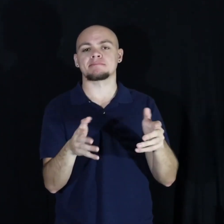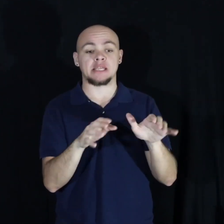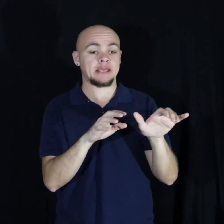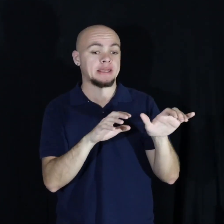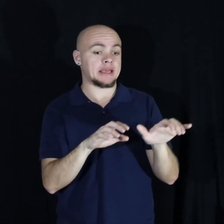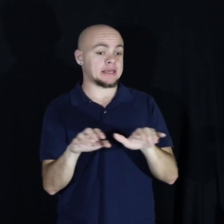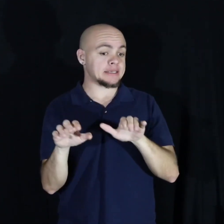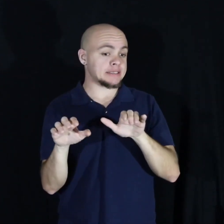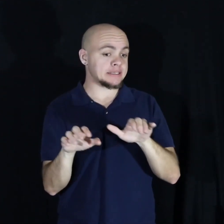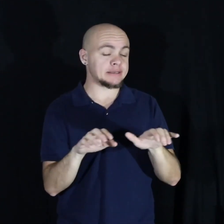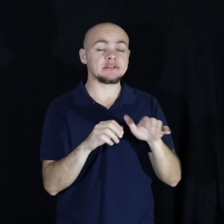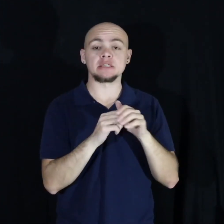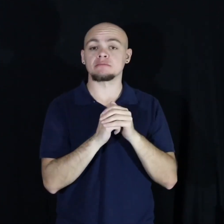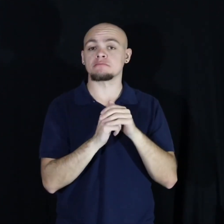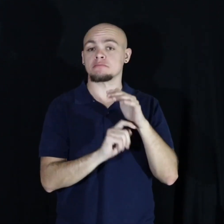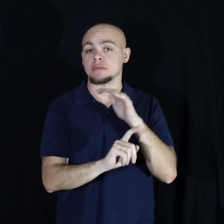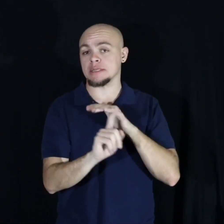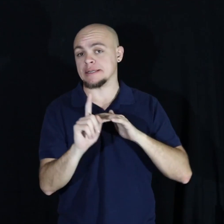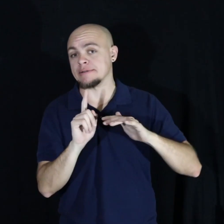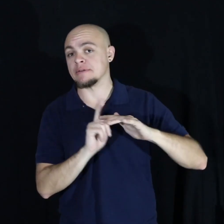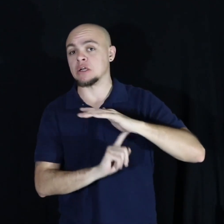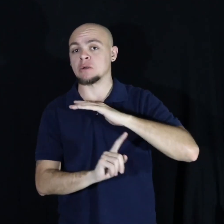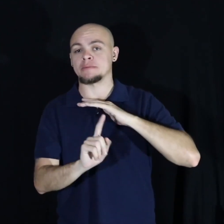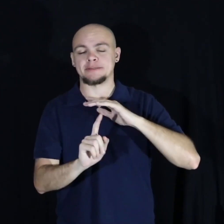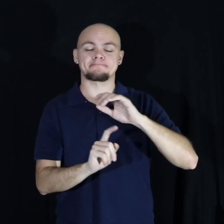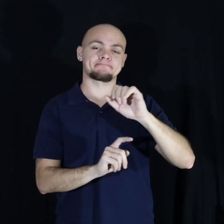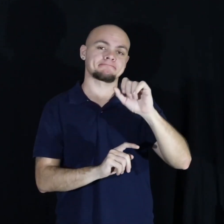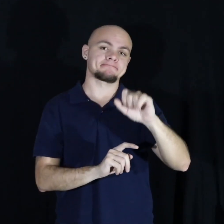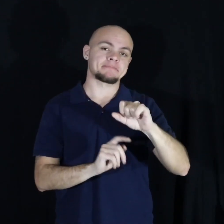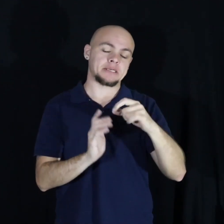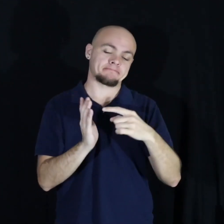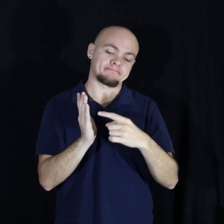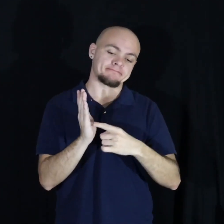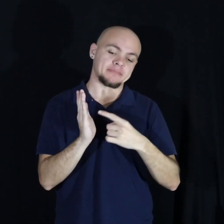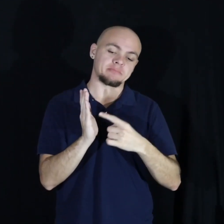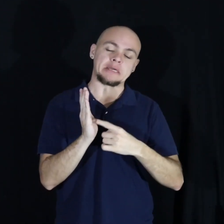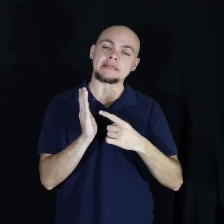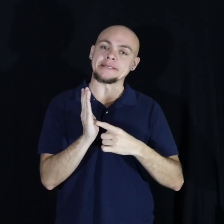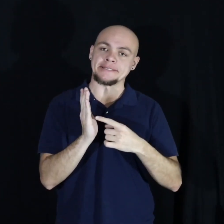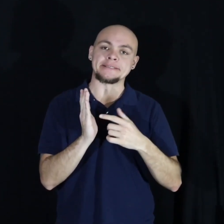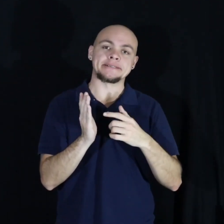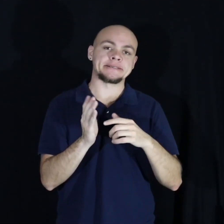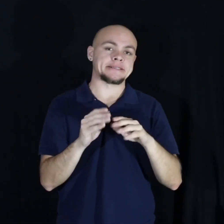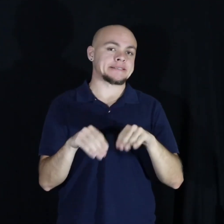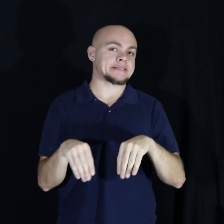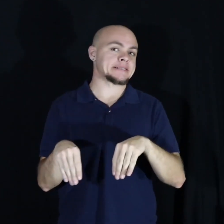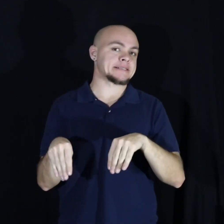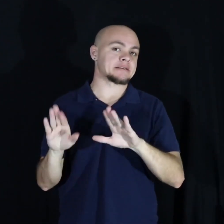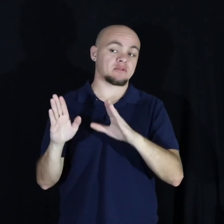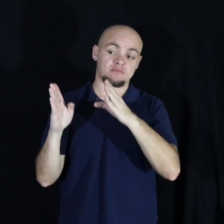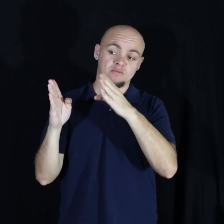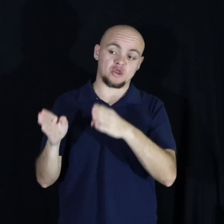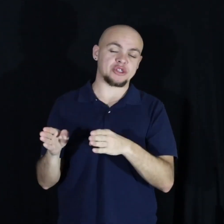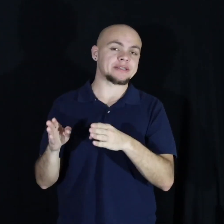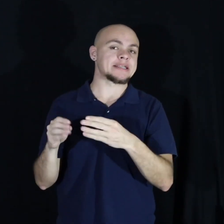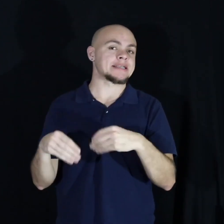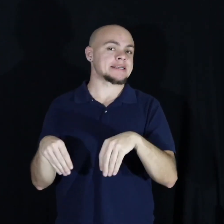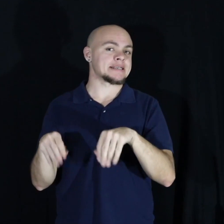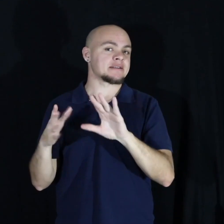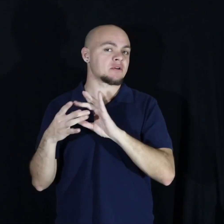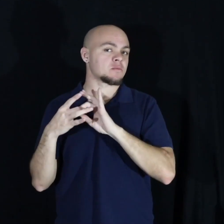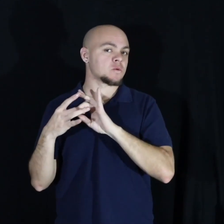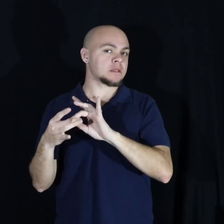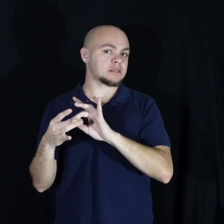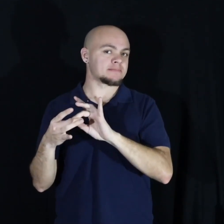activities, environments, and yes, sometimes, even the people or relationships that hinder